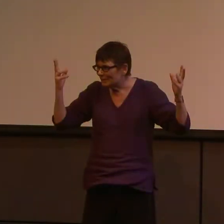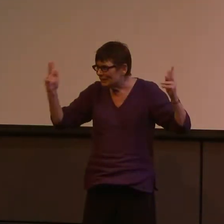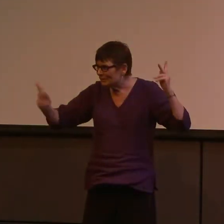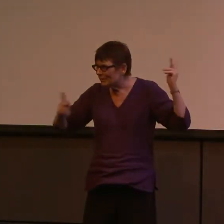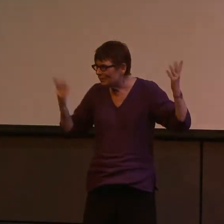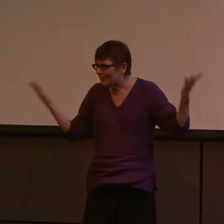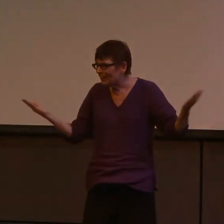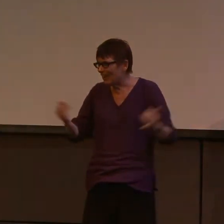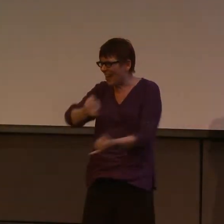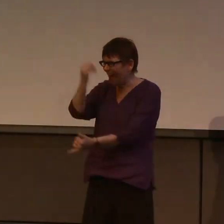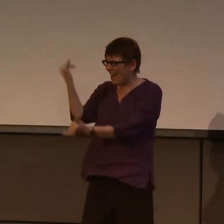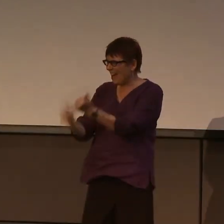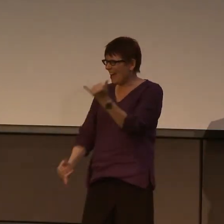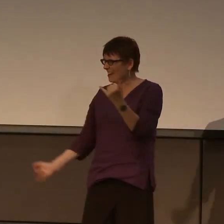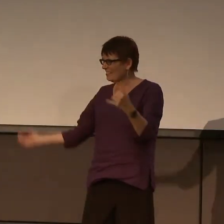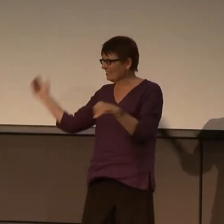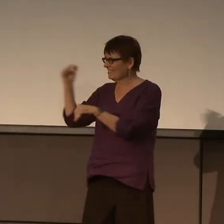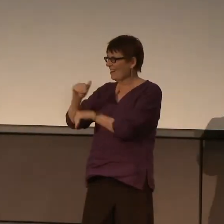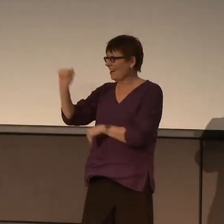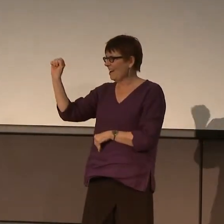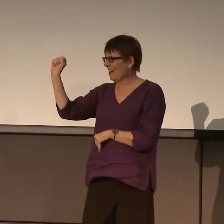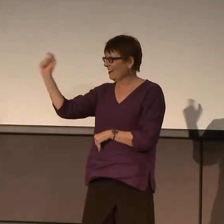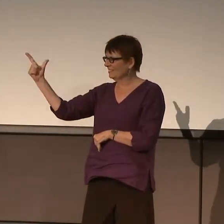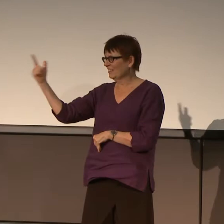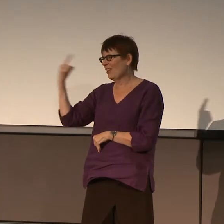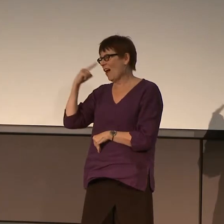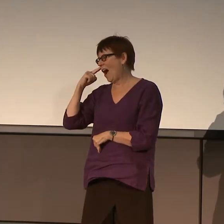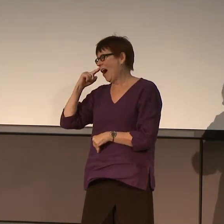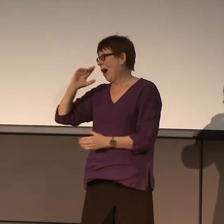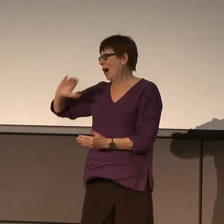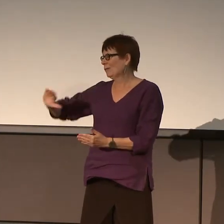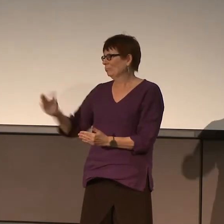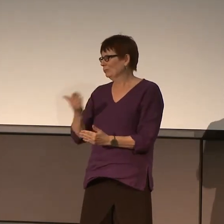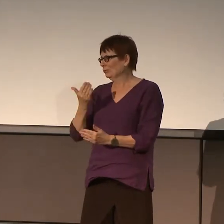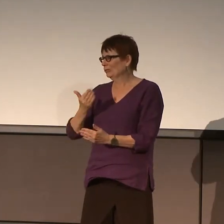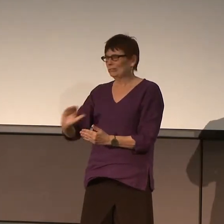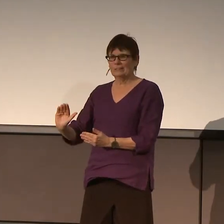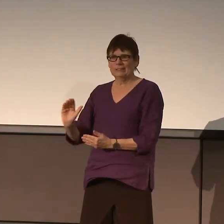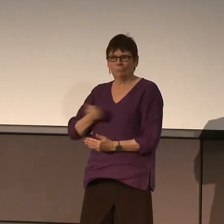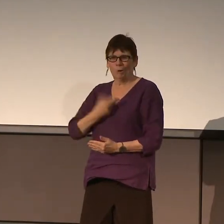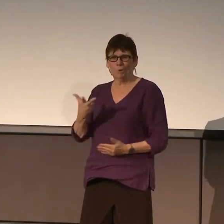It's great to see so many people here at the last night of the ASL